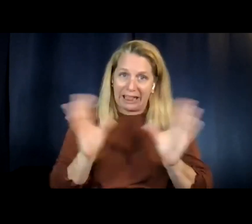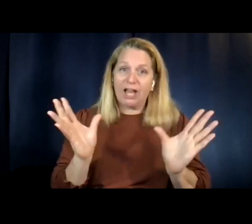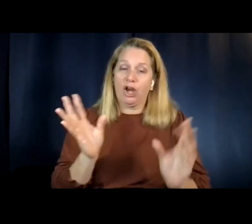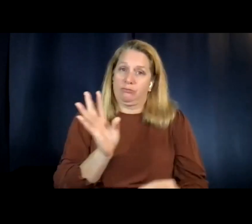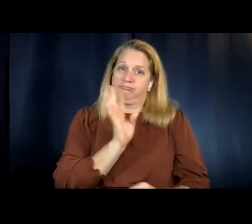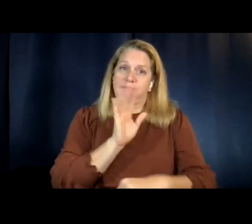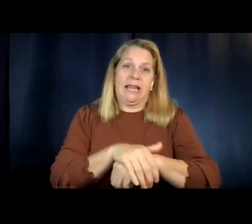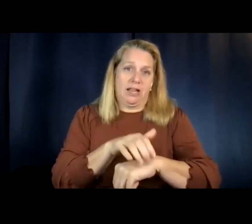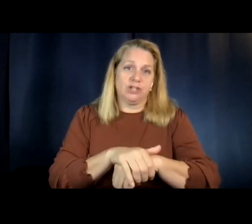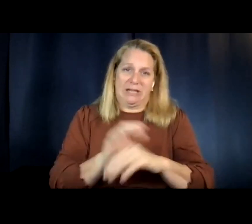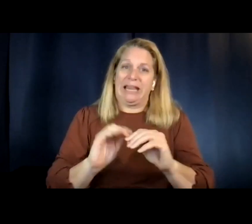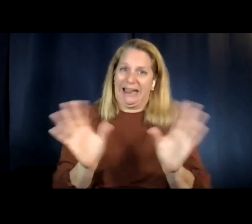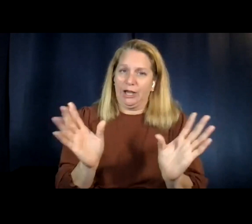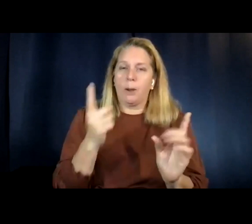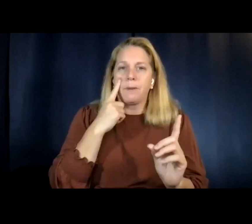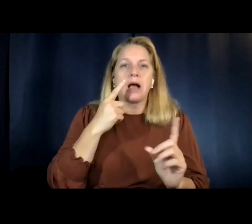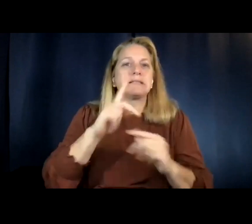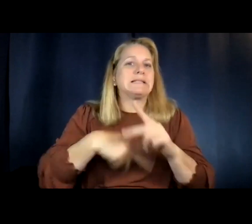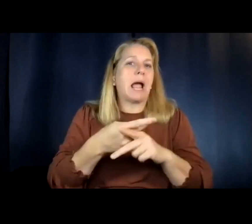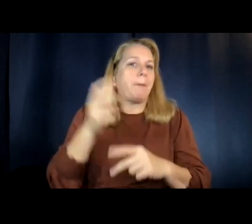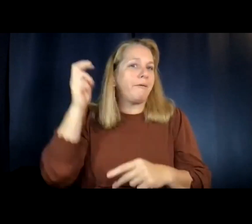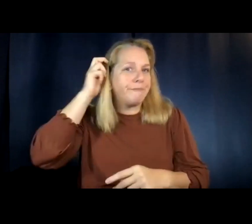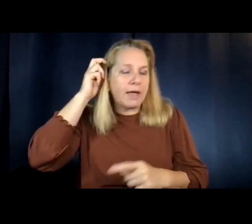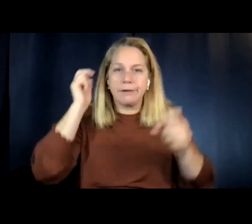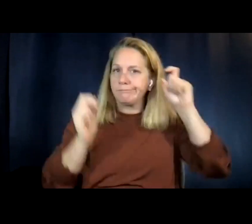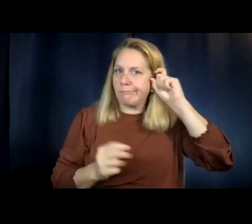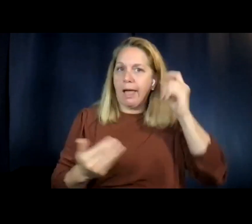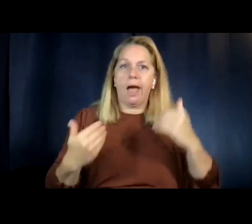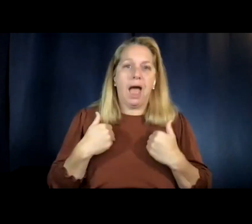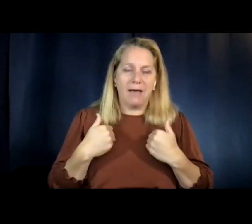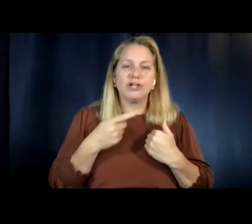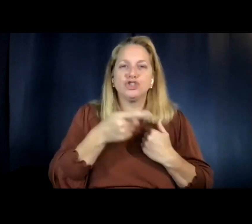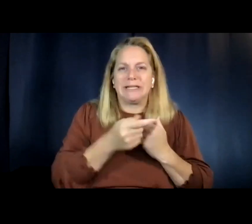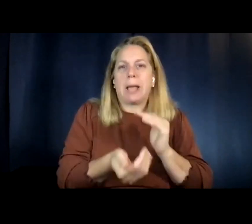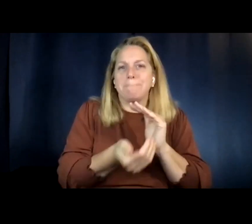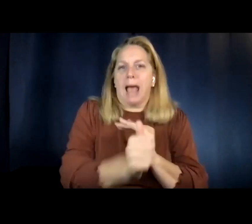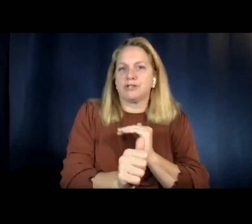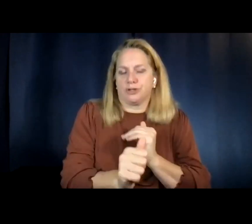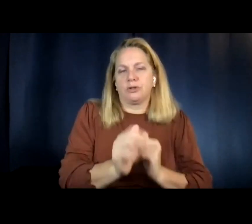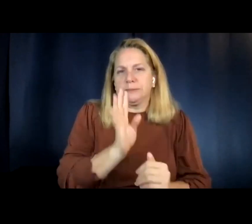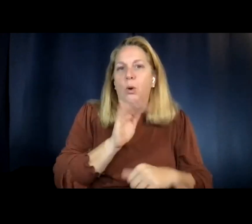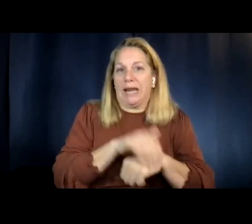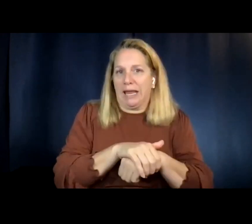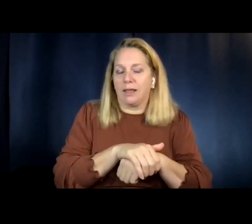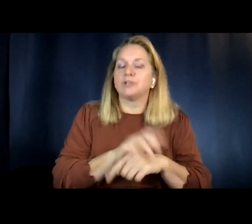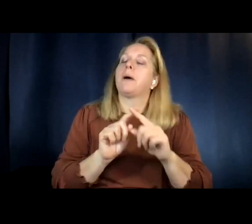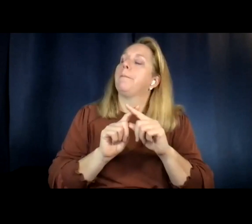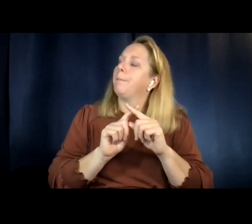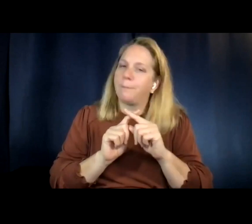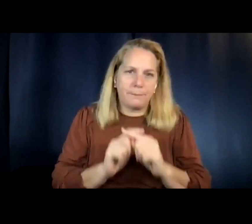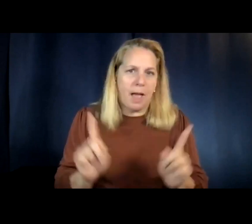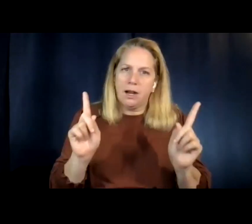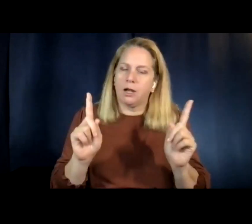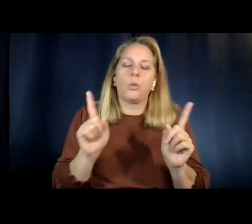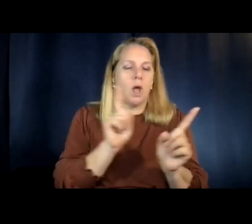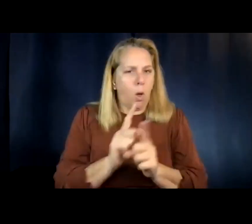language because of her hearing aid and her cochlear implant. She's mastered spoken English, but we want her to also have that